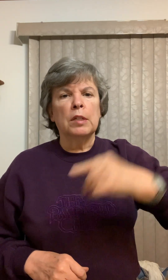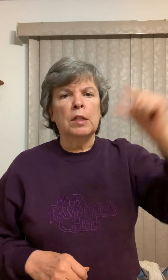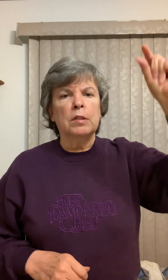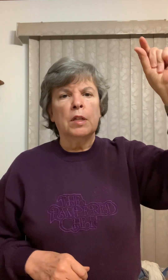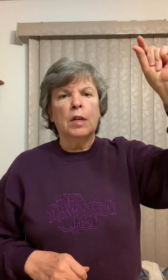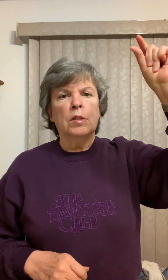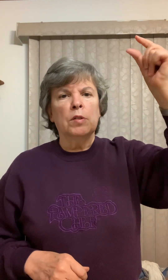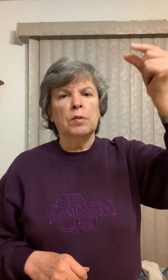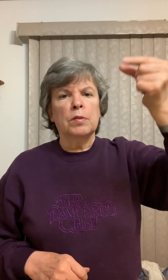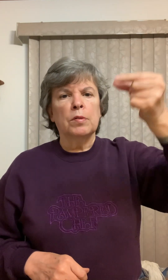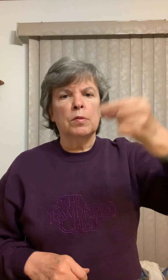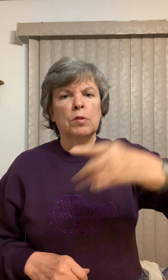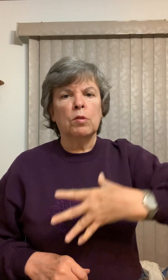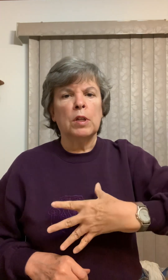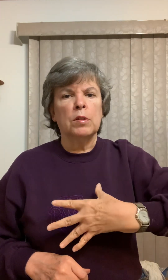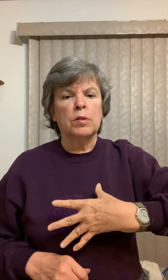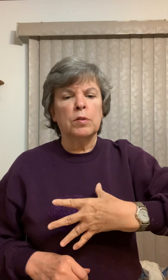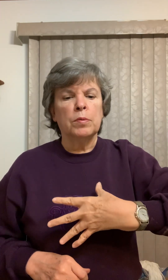does that, grace.